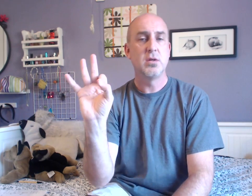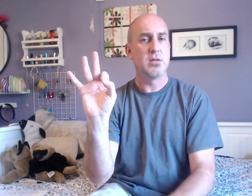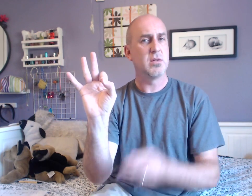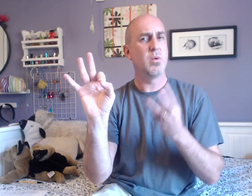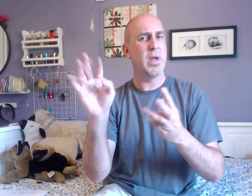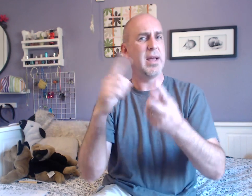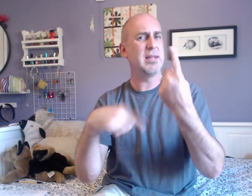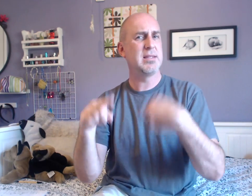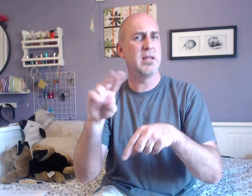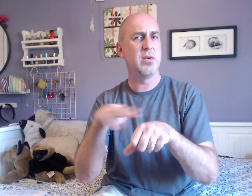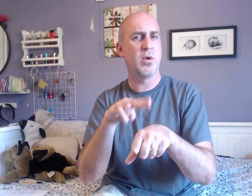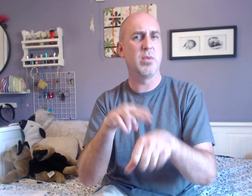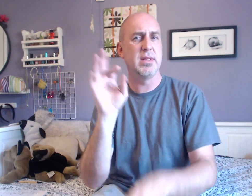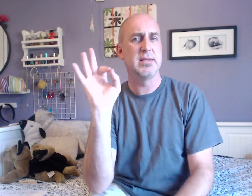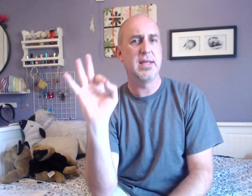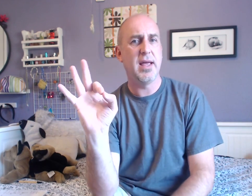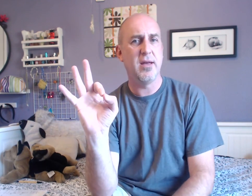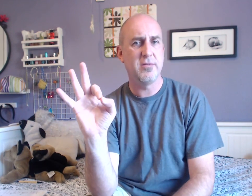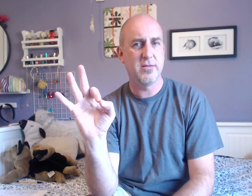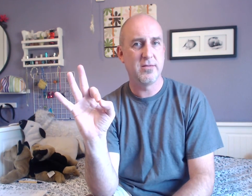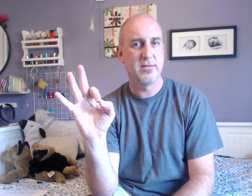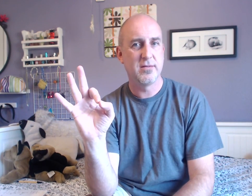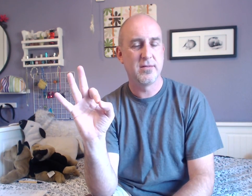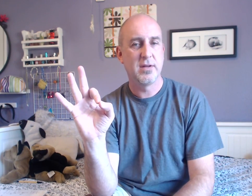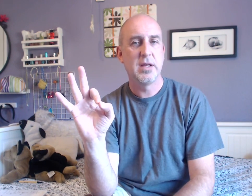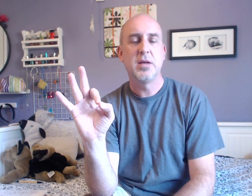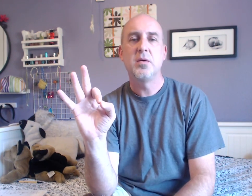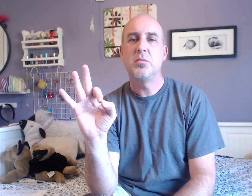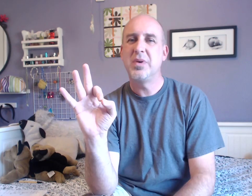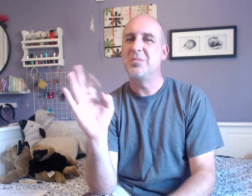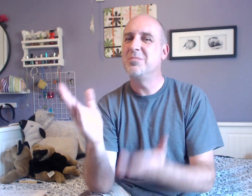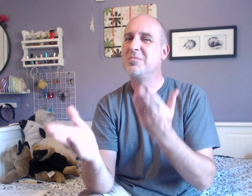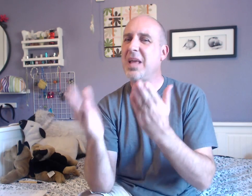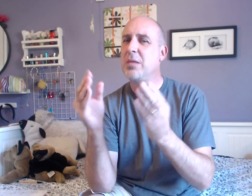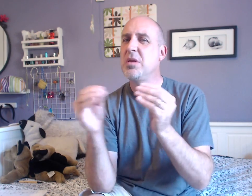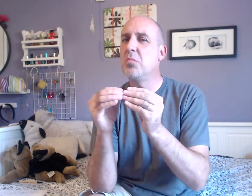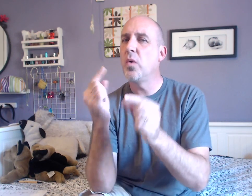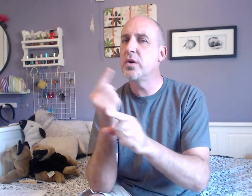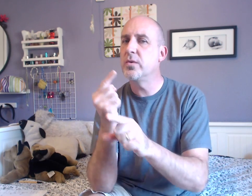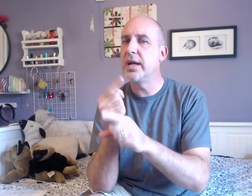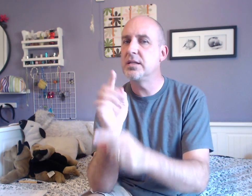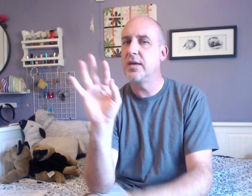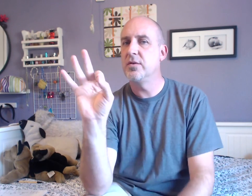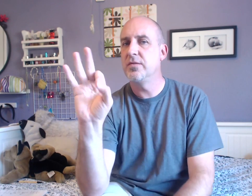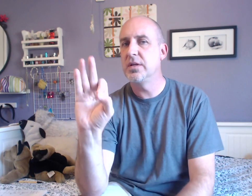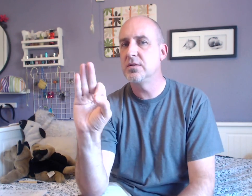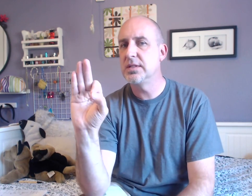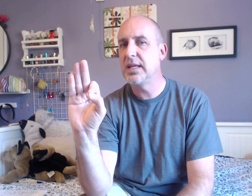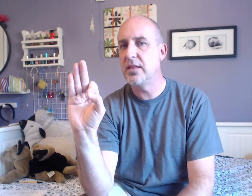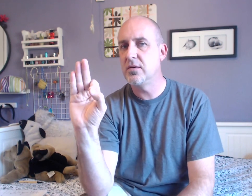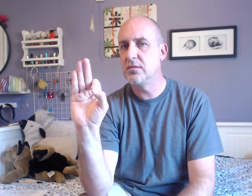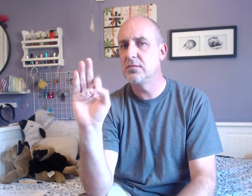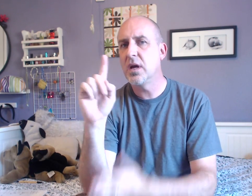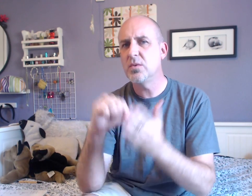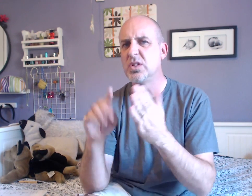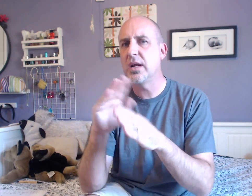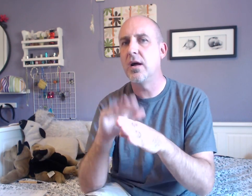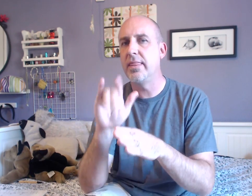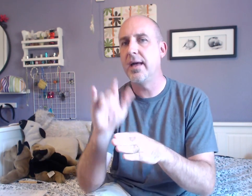So the way I sign it normally is F, but maybe more correct to have your fingers together. I will check on that and I'll